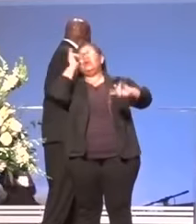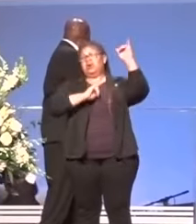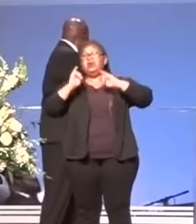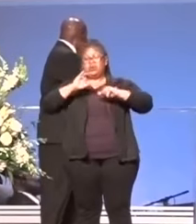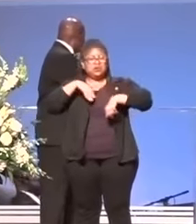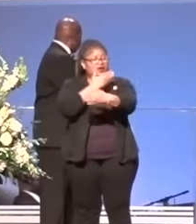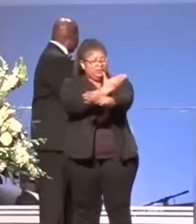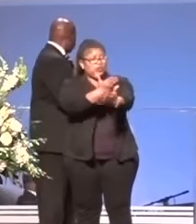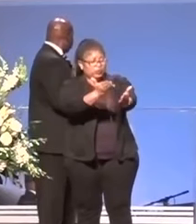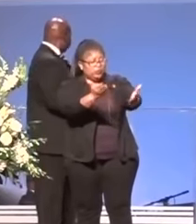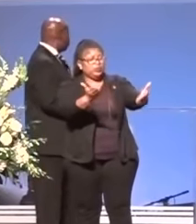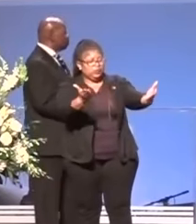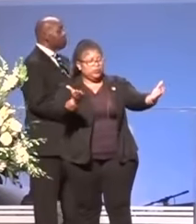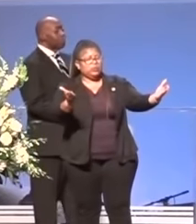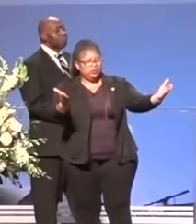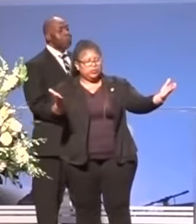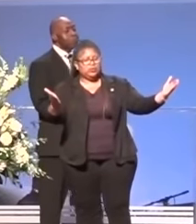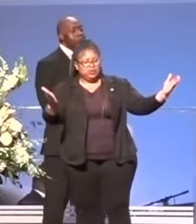of you.